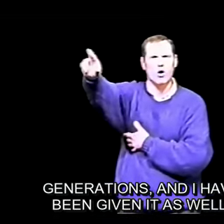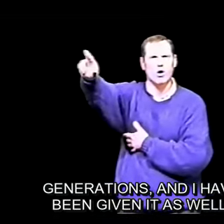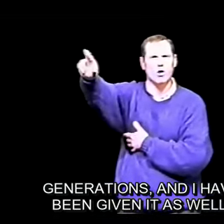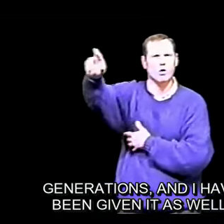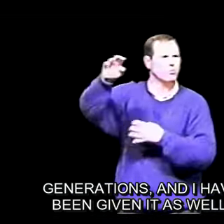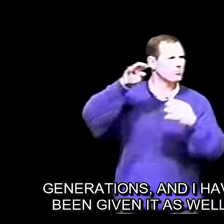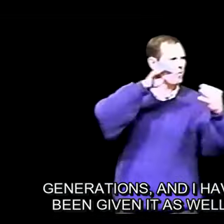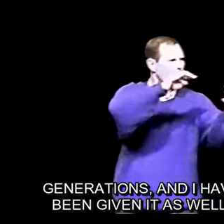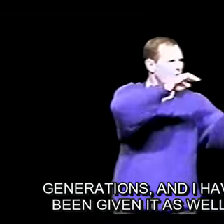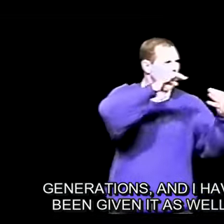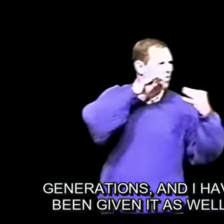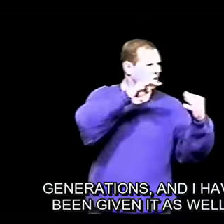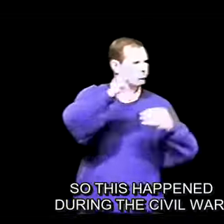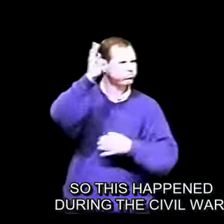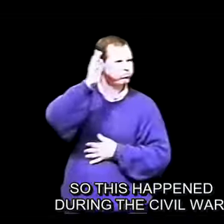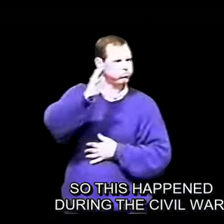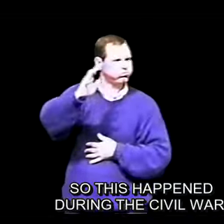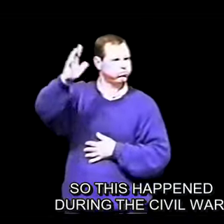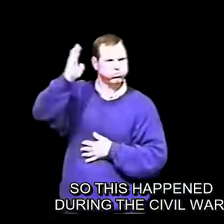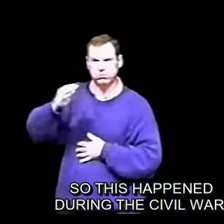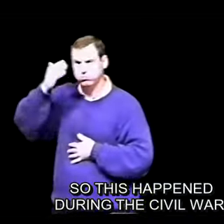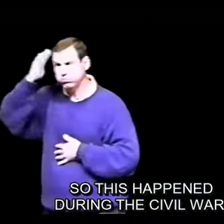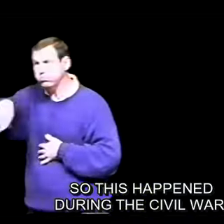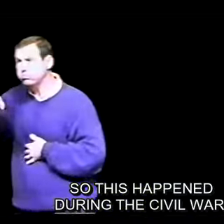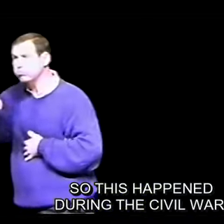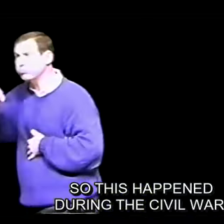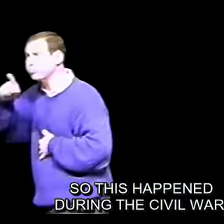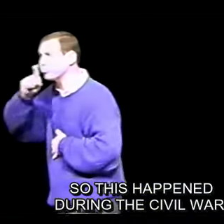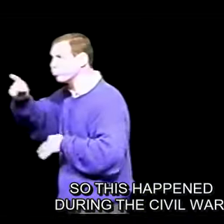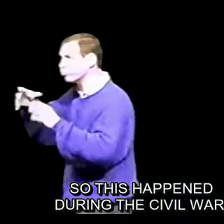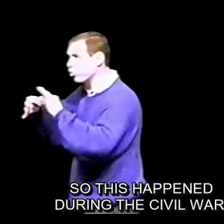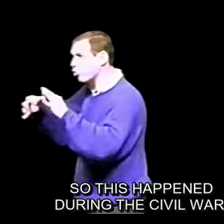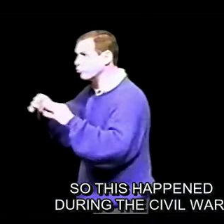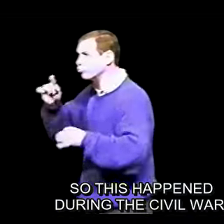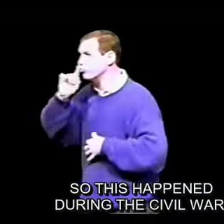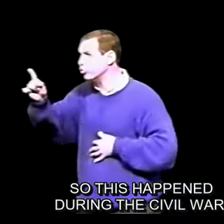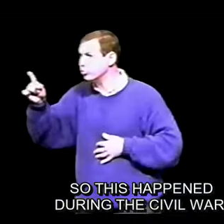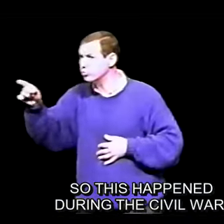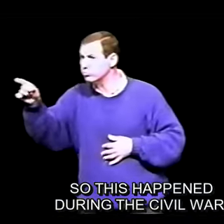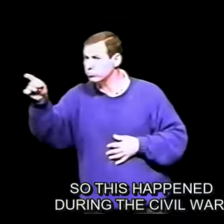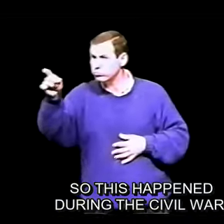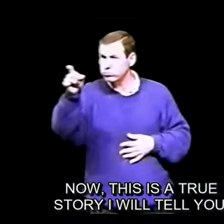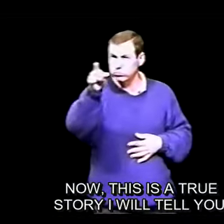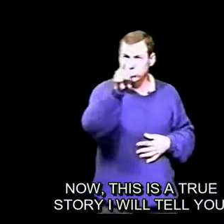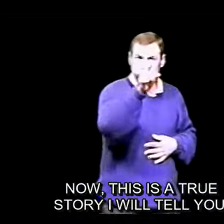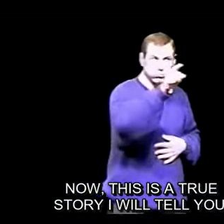this happened during the Civil War. Now, this is a true story, I will tell you.